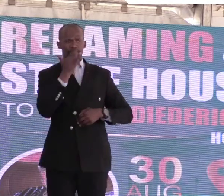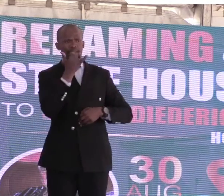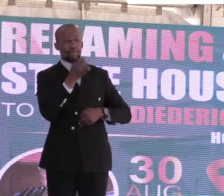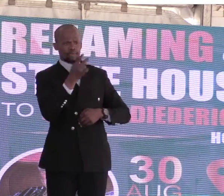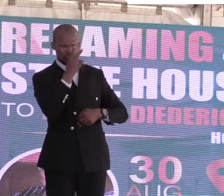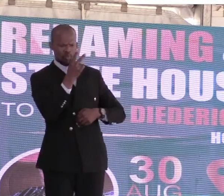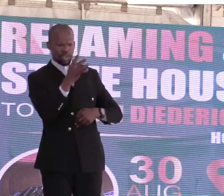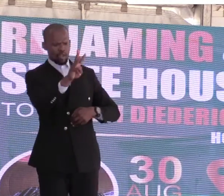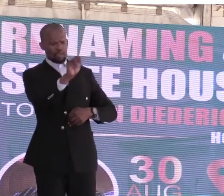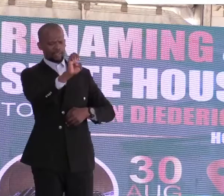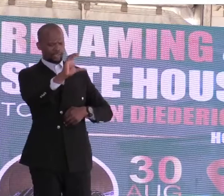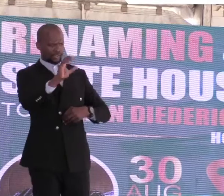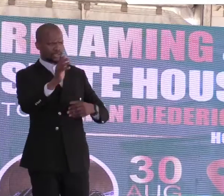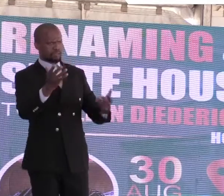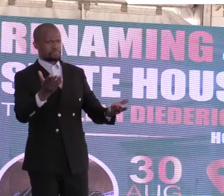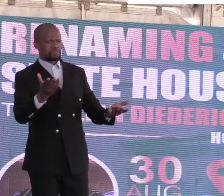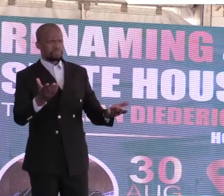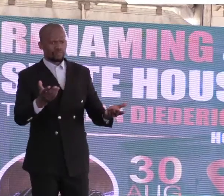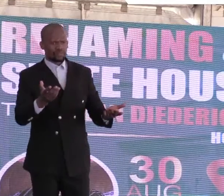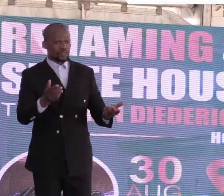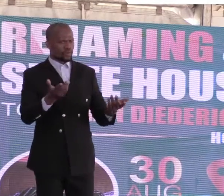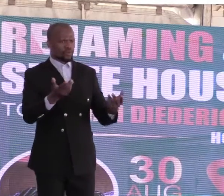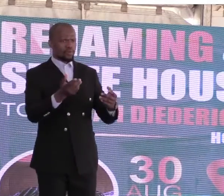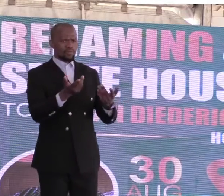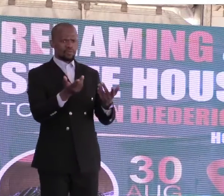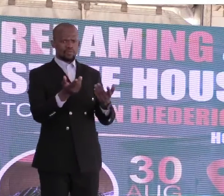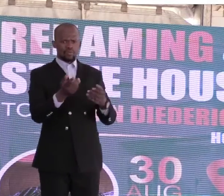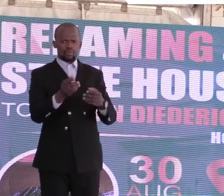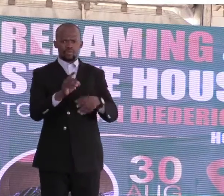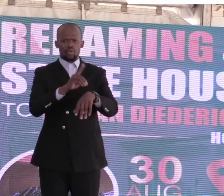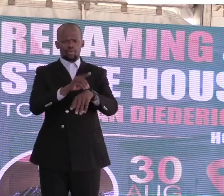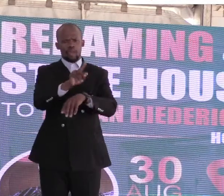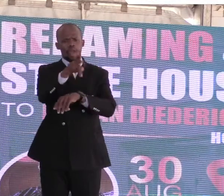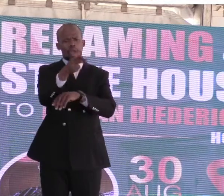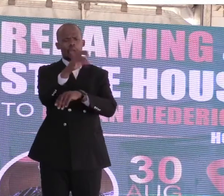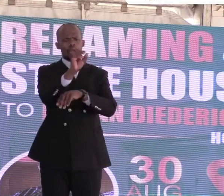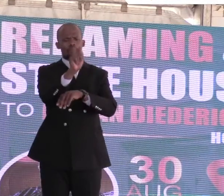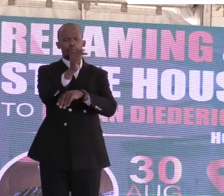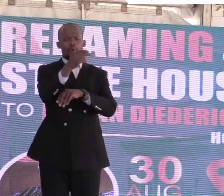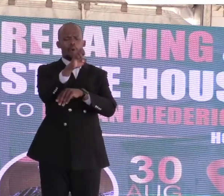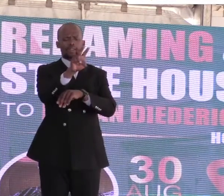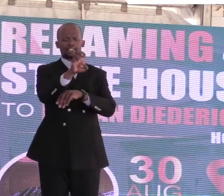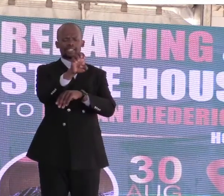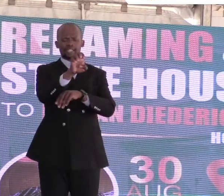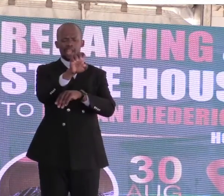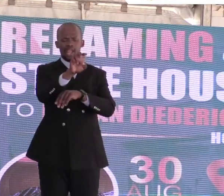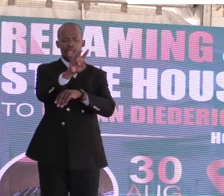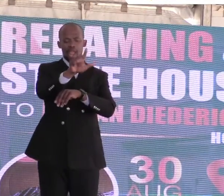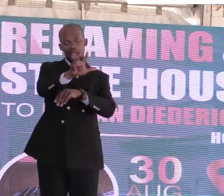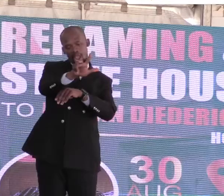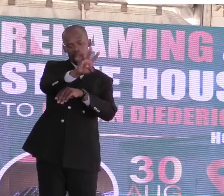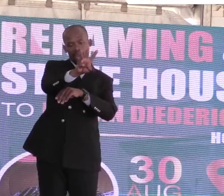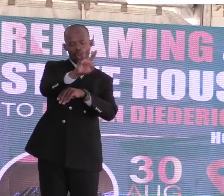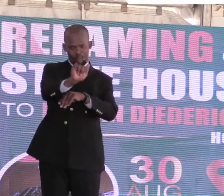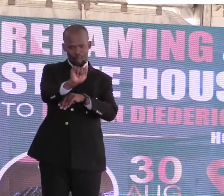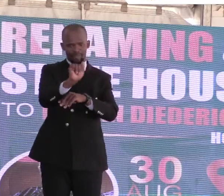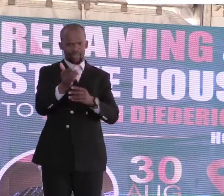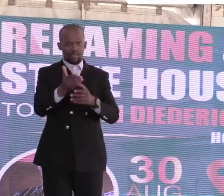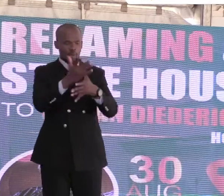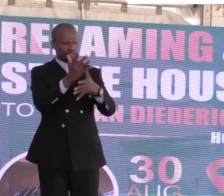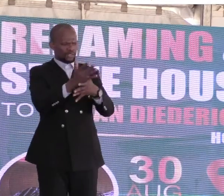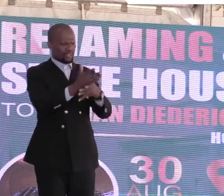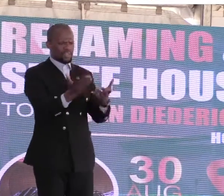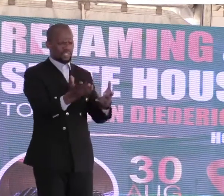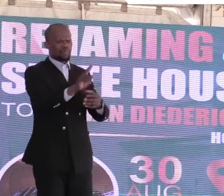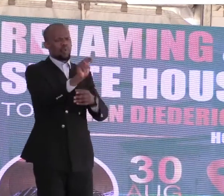MEC, Nkomonye, Dr. Potelo Aseforte, immediately, the work that they've done on Unoscelo and